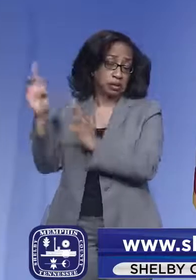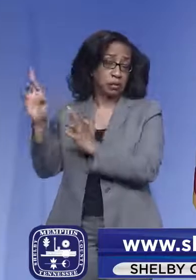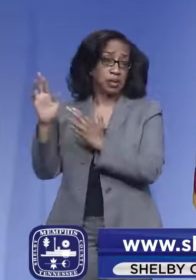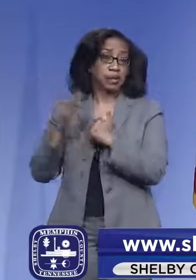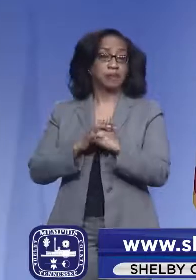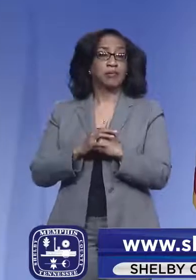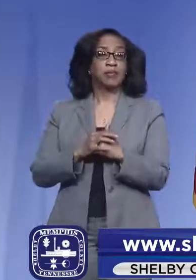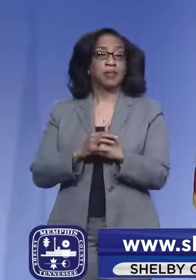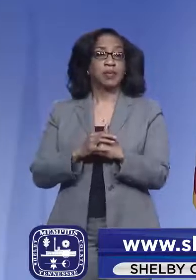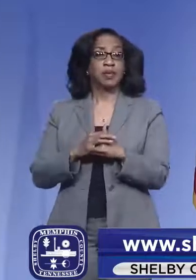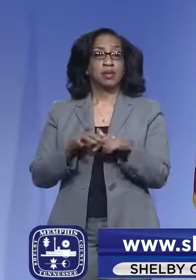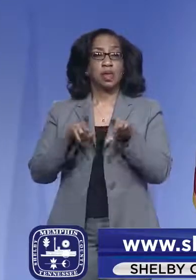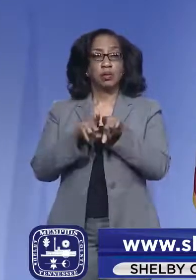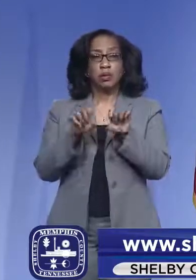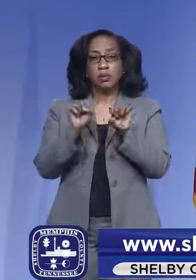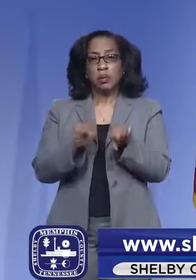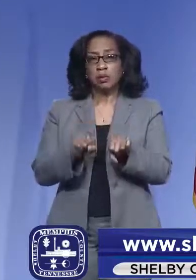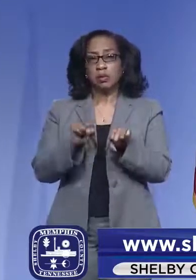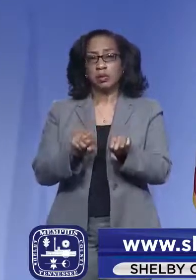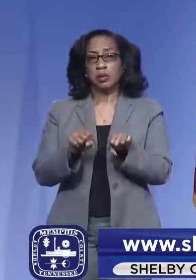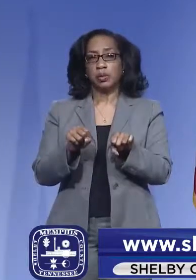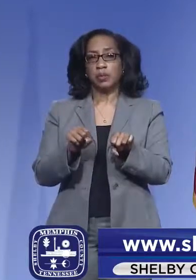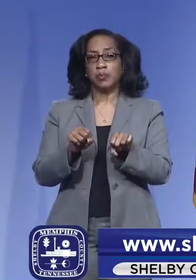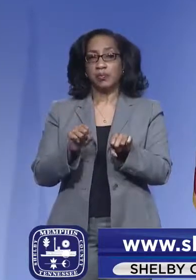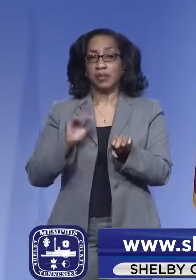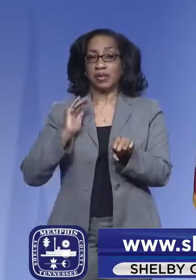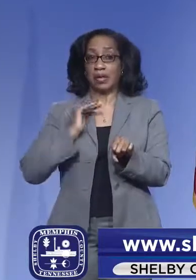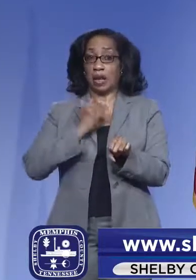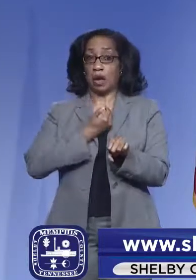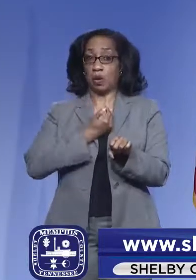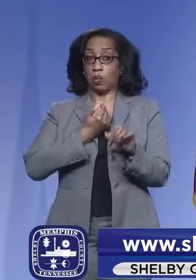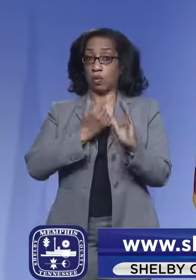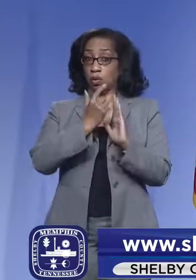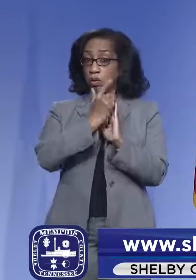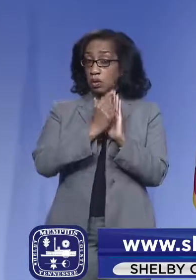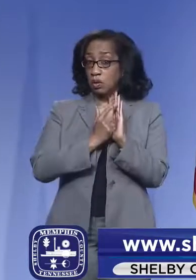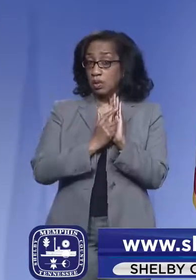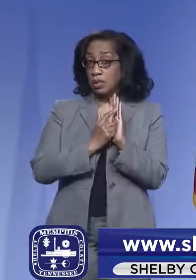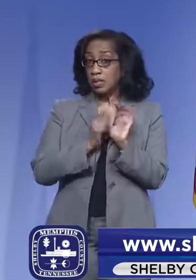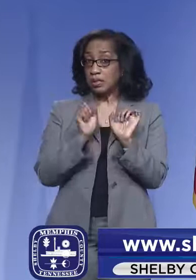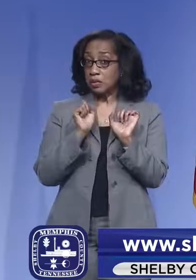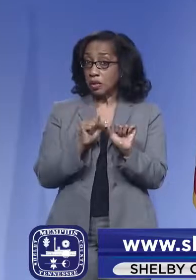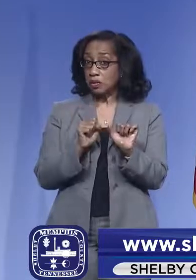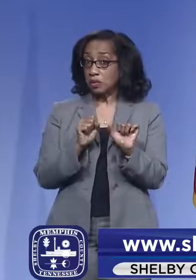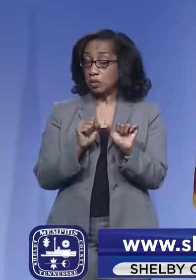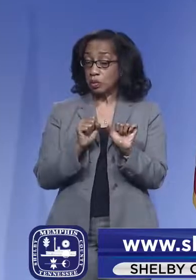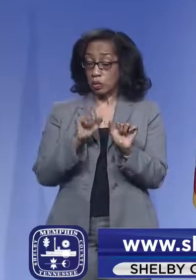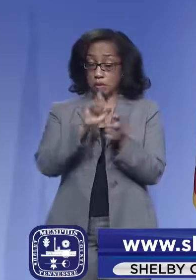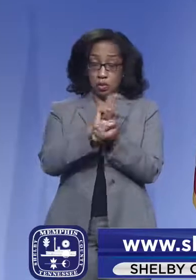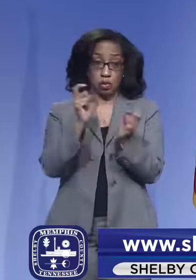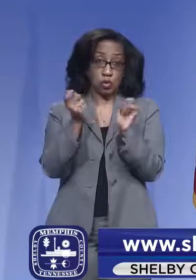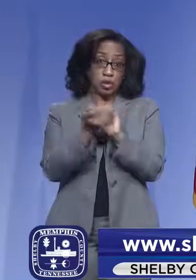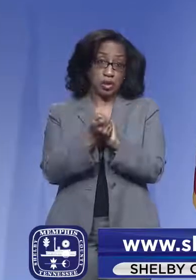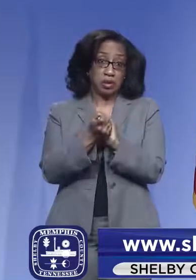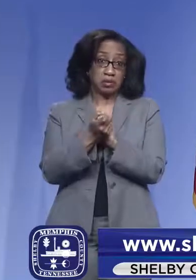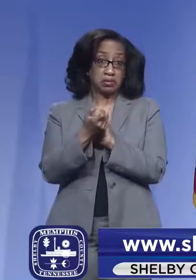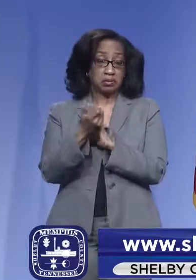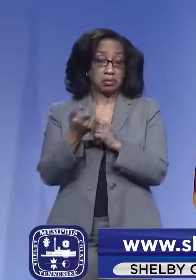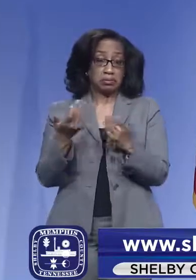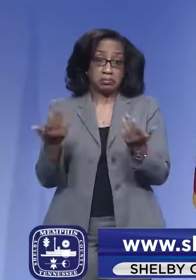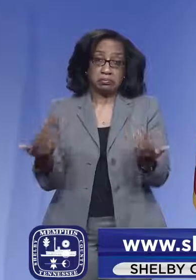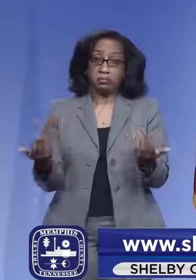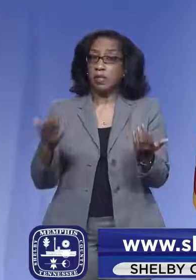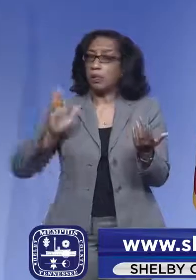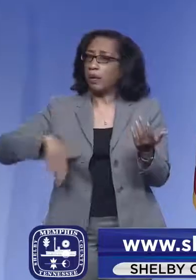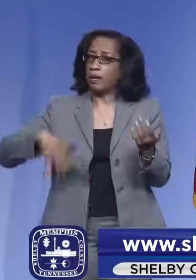possible some tweaks to our ordinance might be issued in the coming days, but those have not